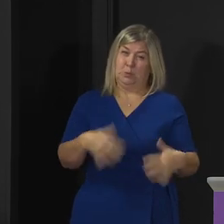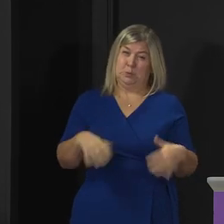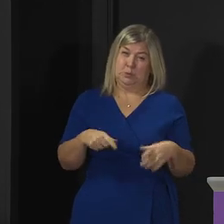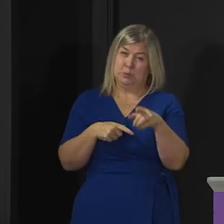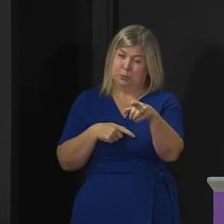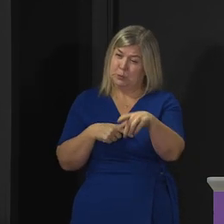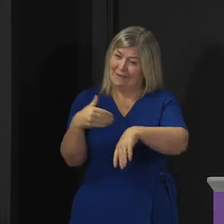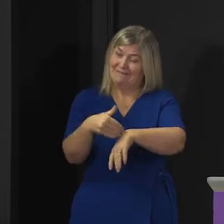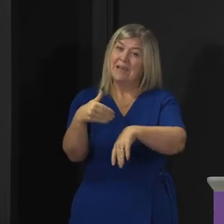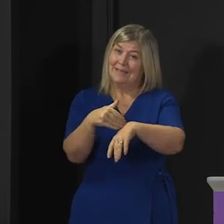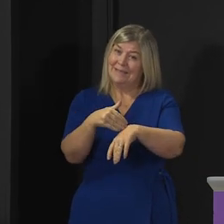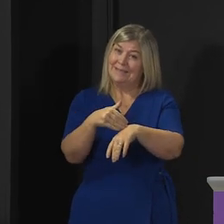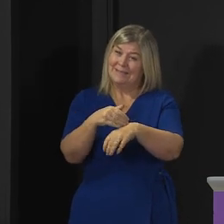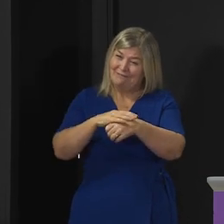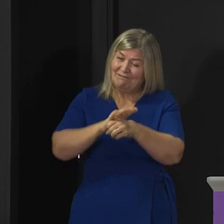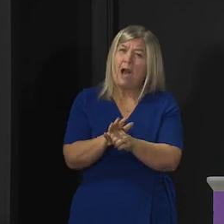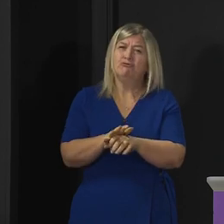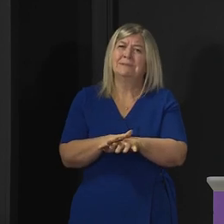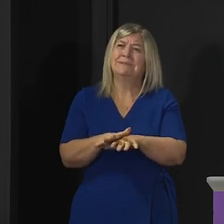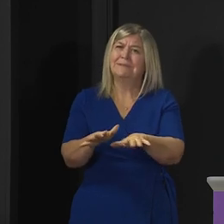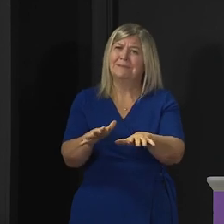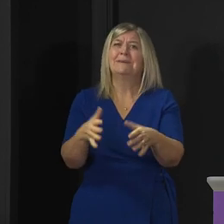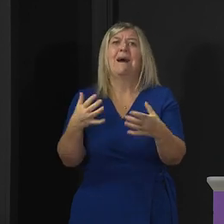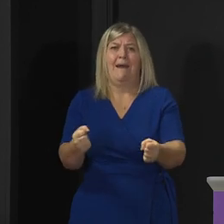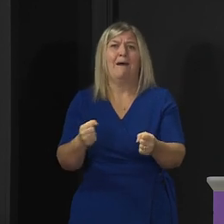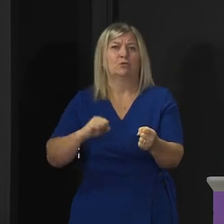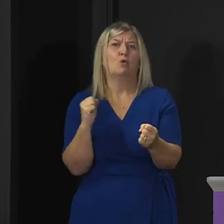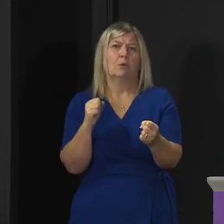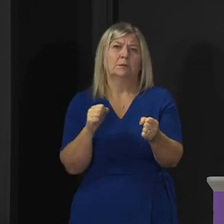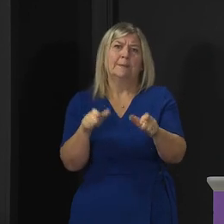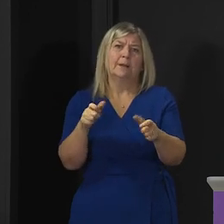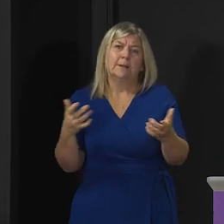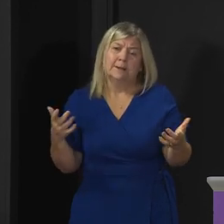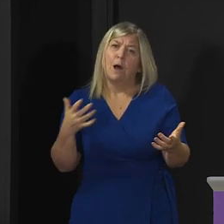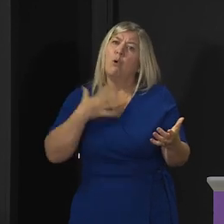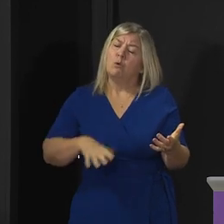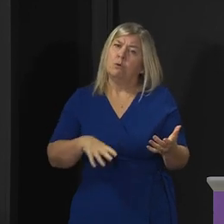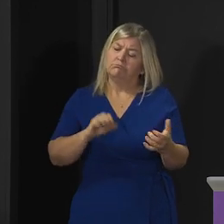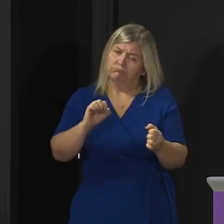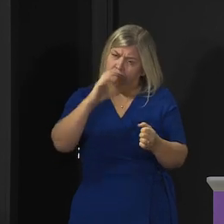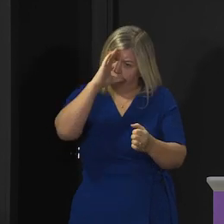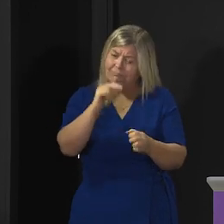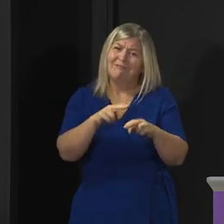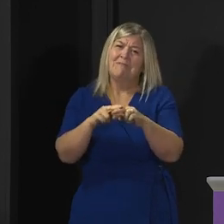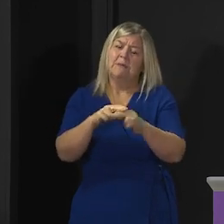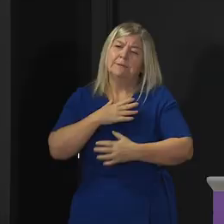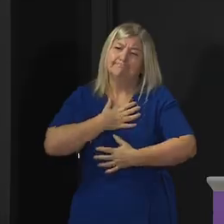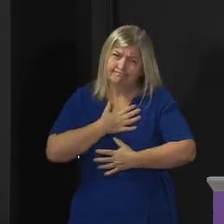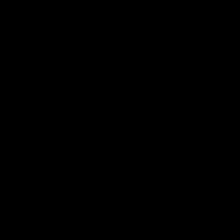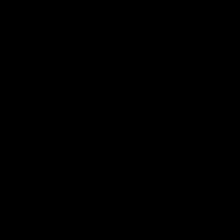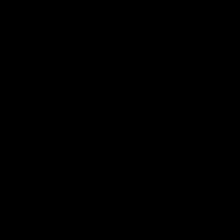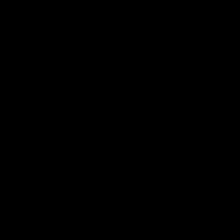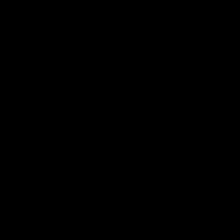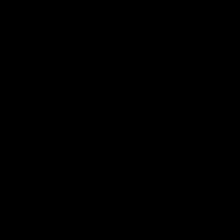virus has and is continuing to have, and I want again to pass on my condolences to all those who have lost loved ones.